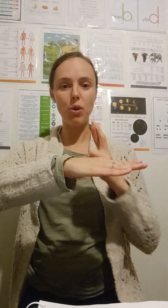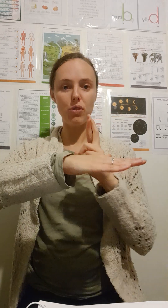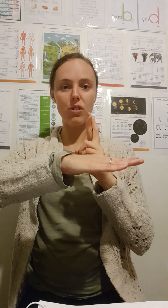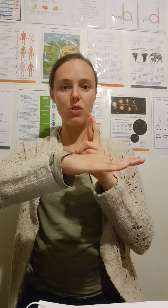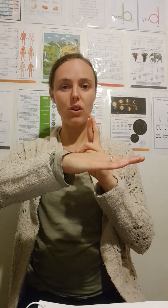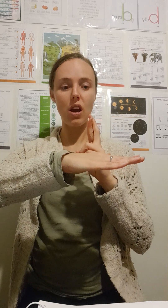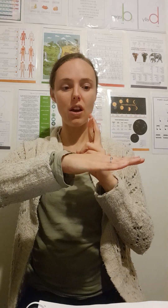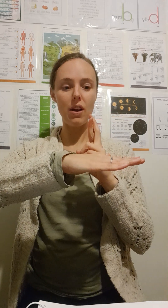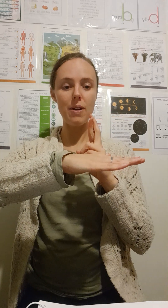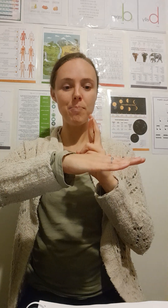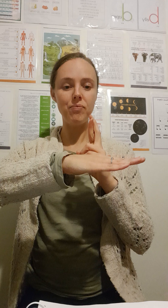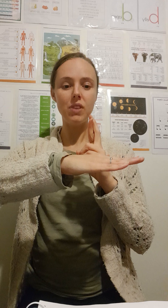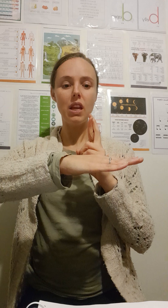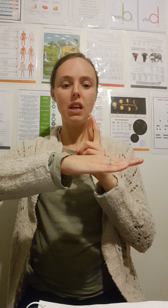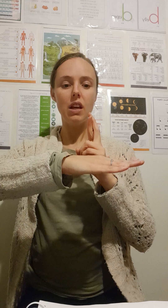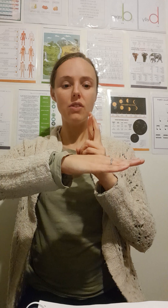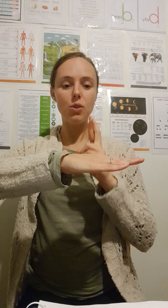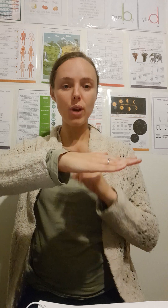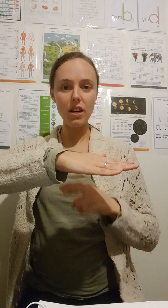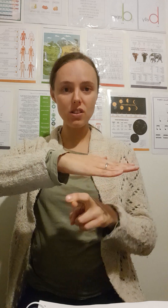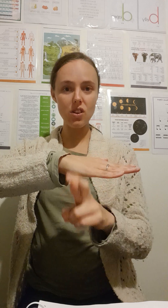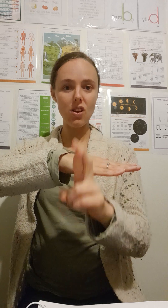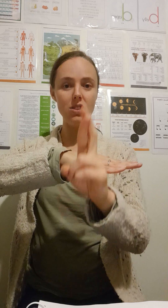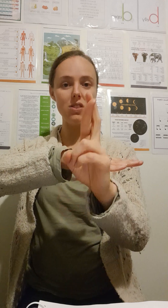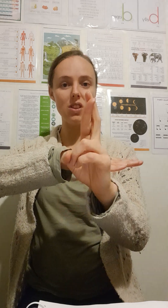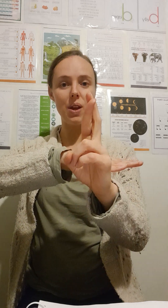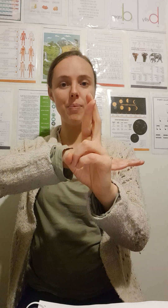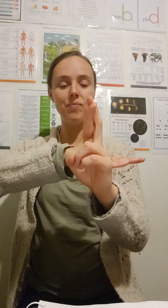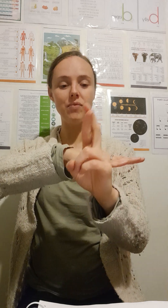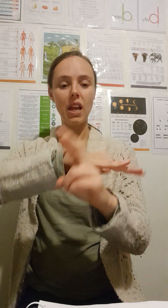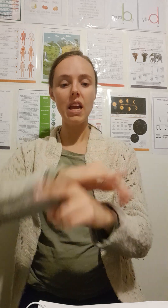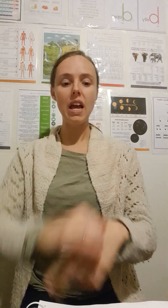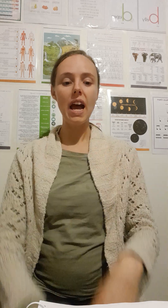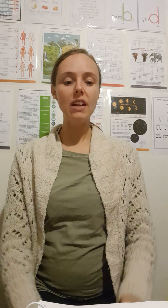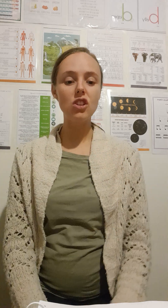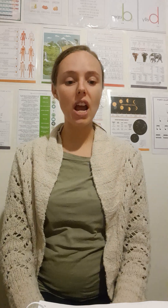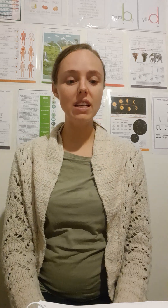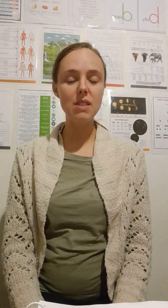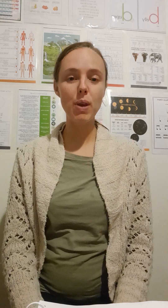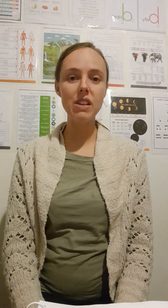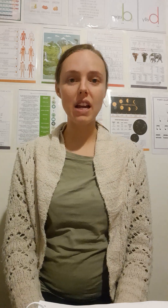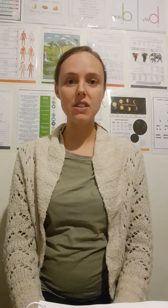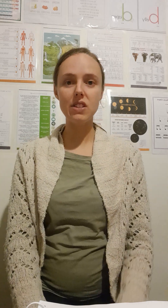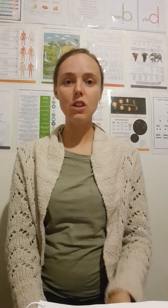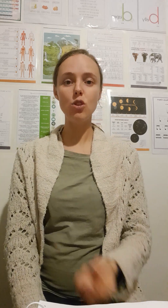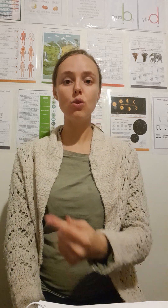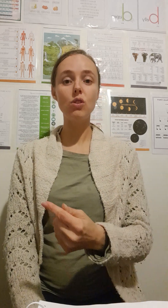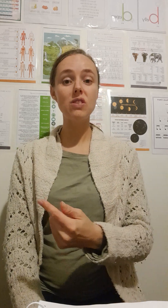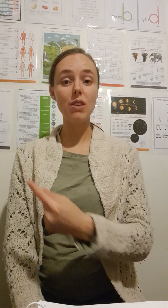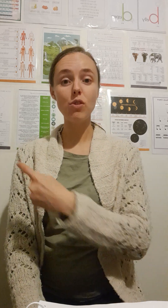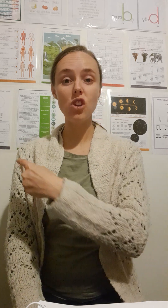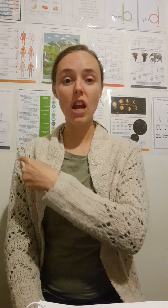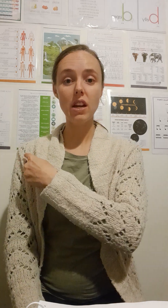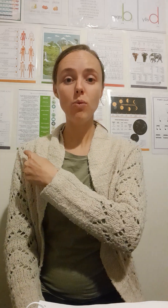rebirth. So the Renaissance, China's Ming Dynasty, you do the sign for China, which